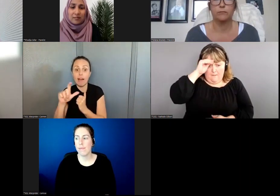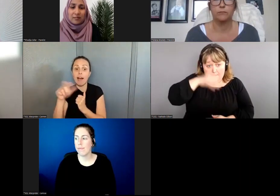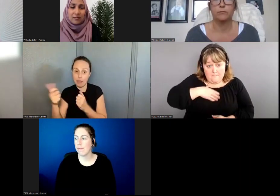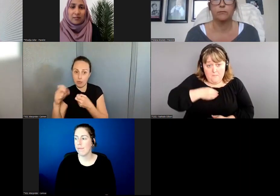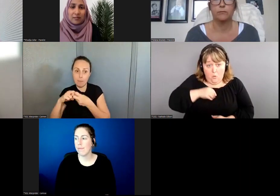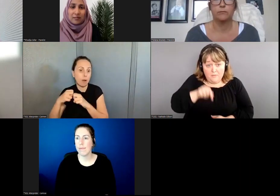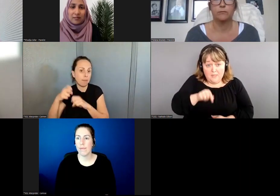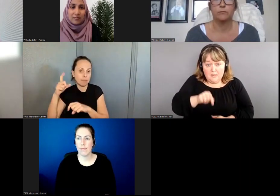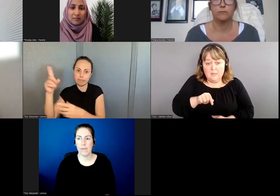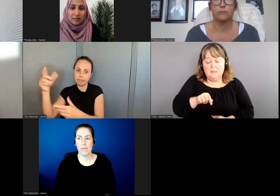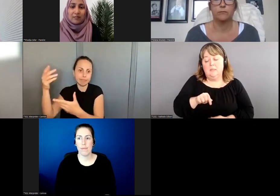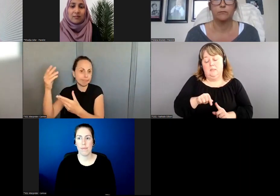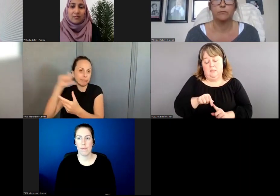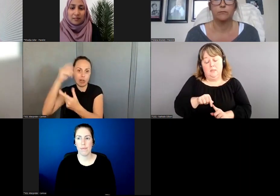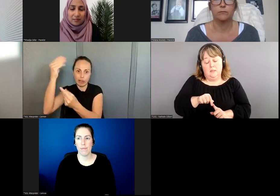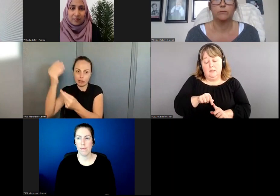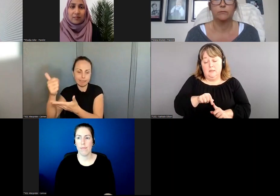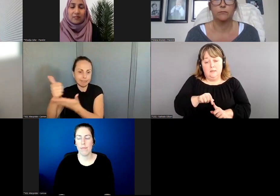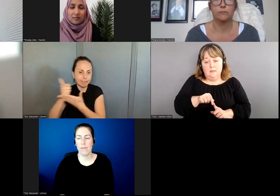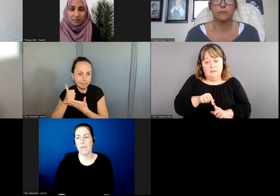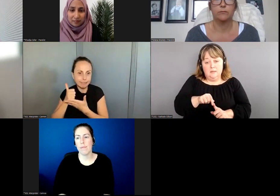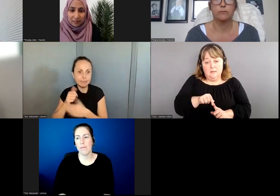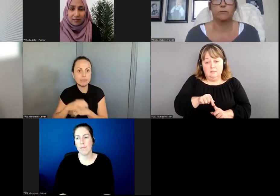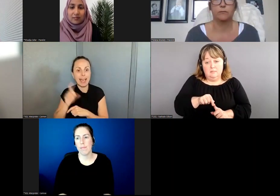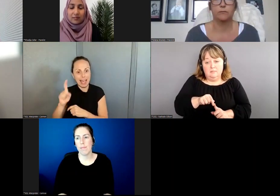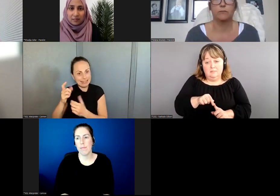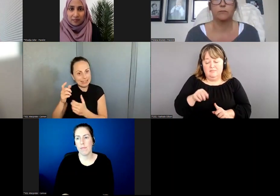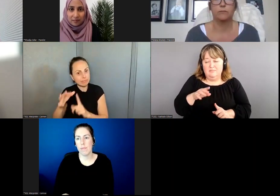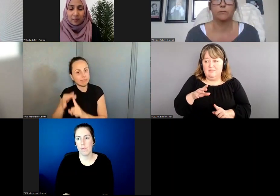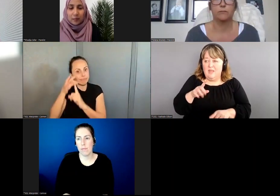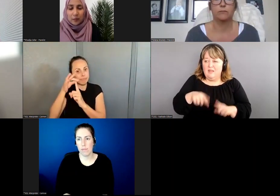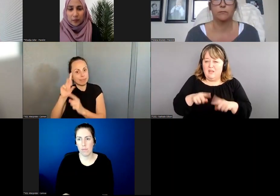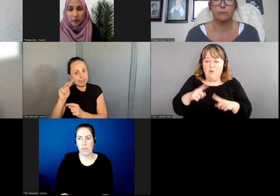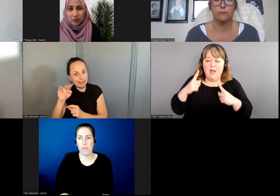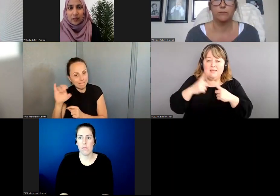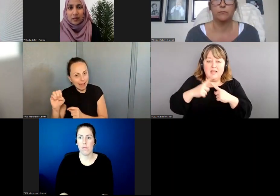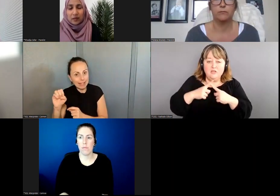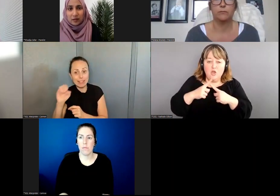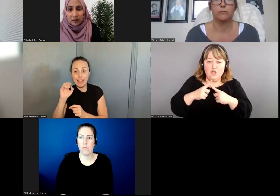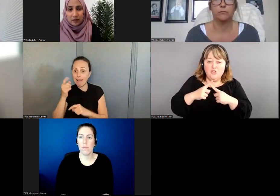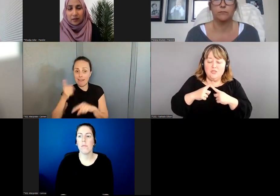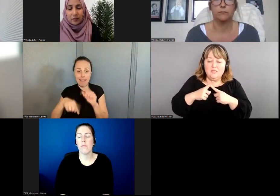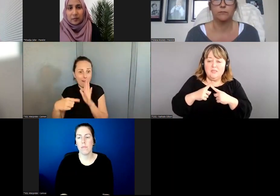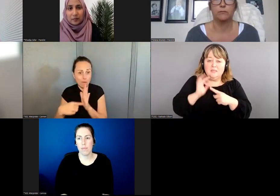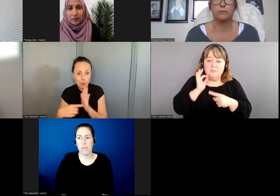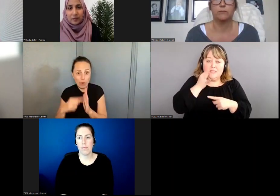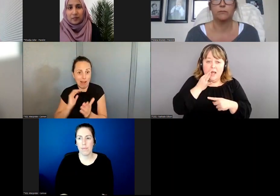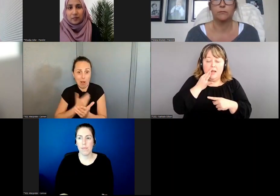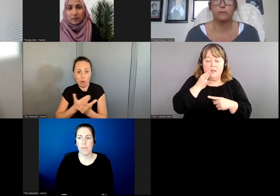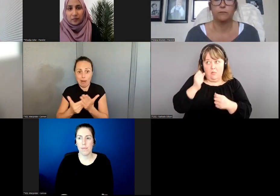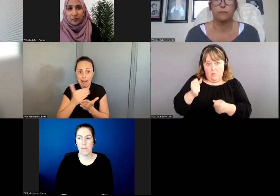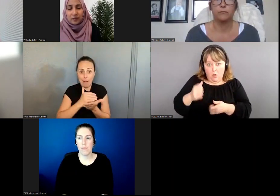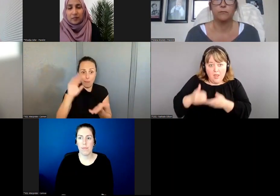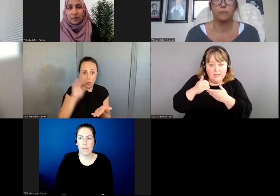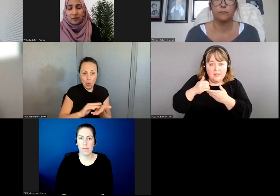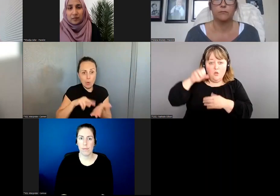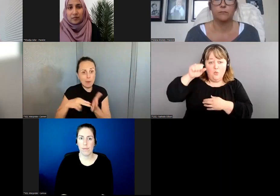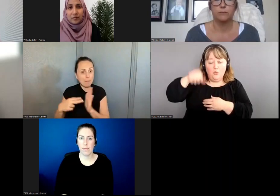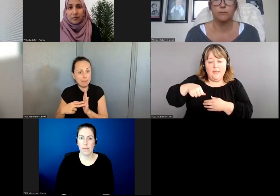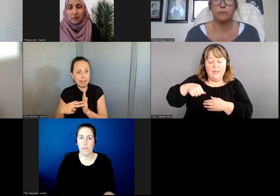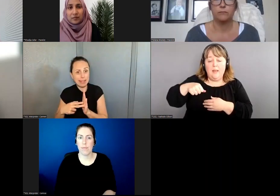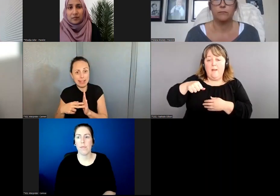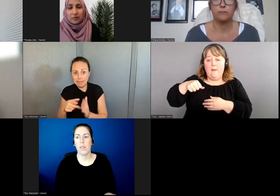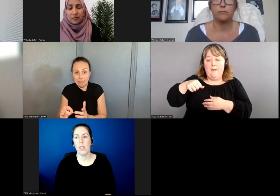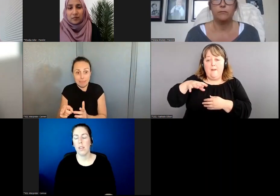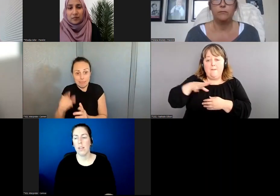not getting help with. So I need to get communication device for my son. If I couldn't afford it because of our income, then my son won't be able to probably